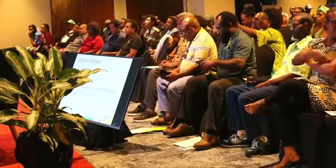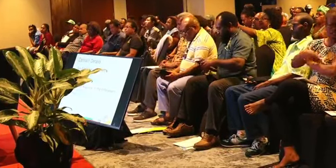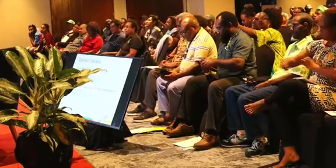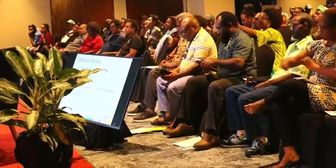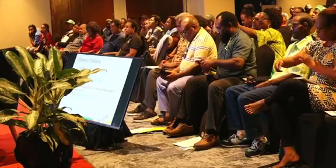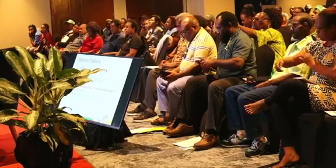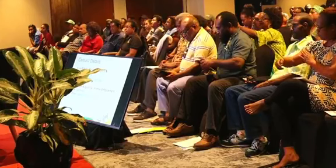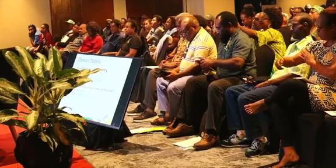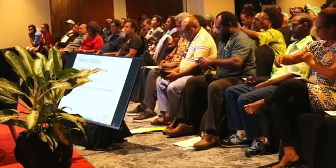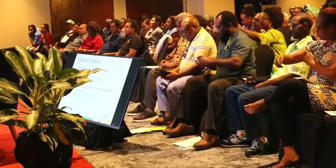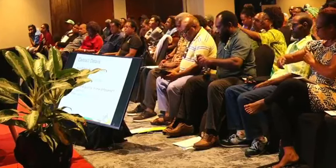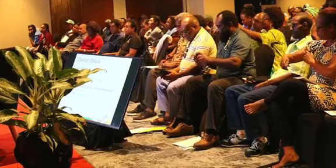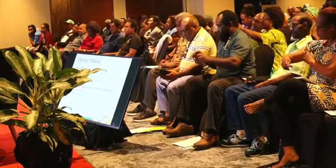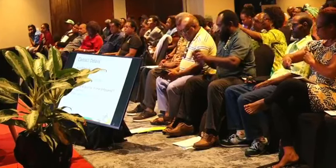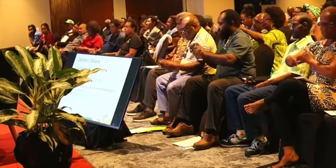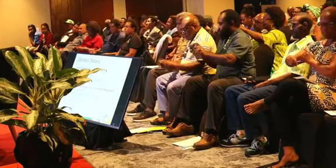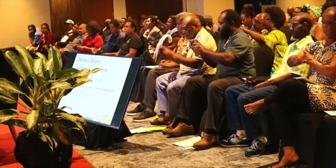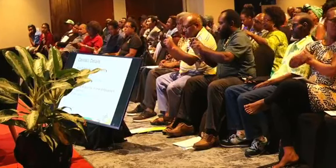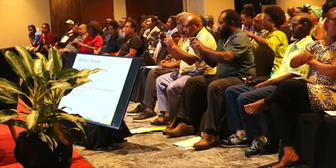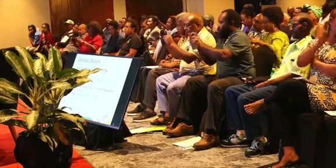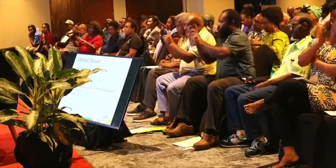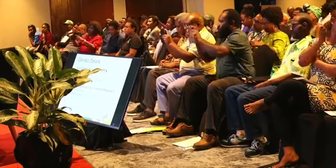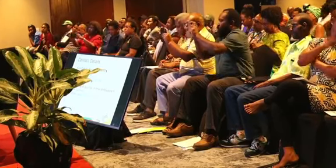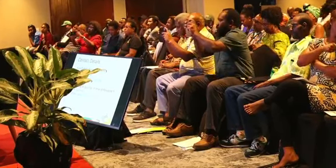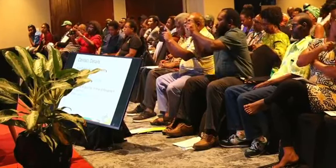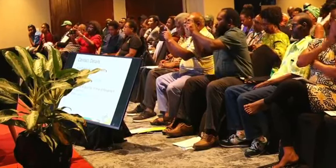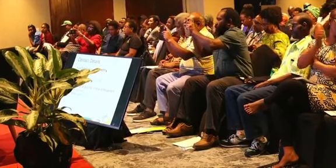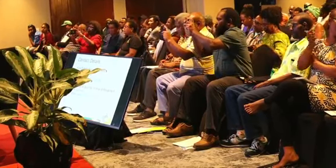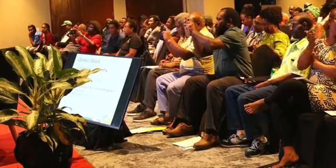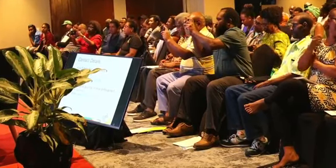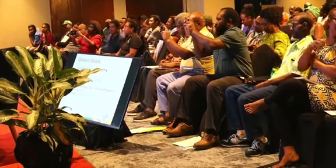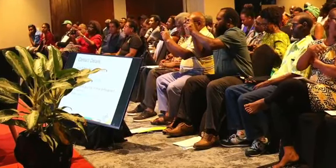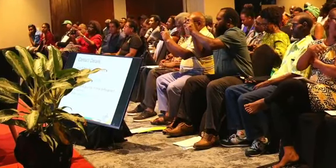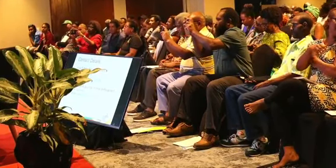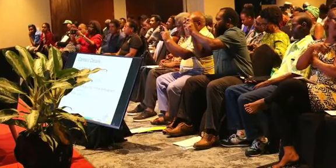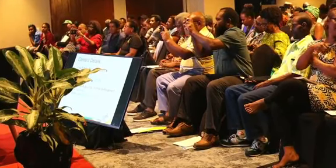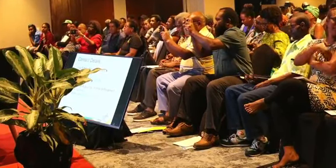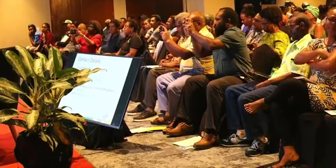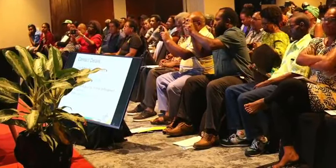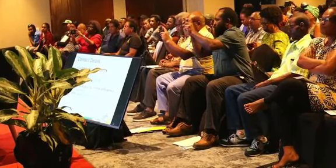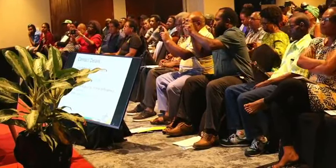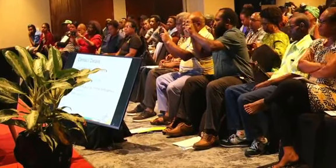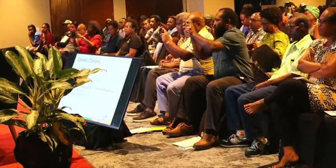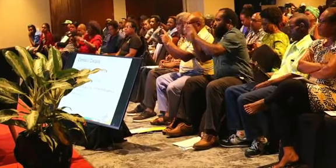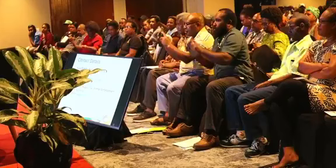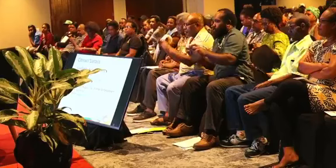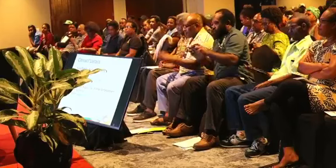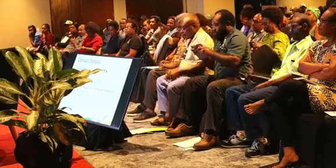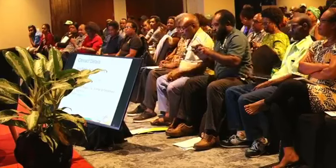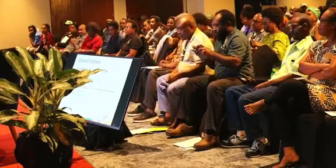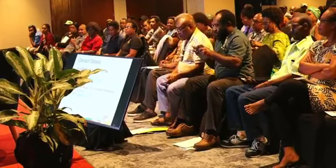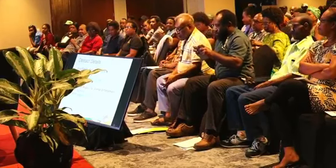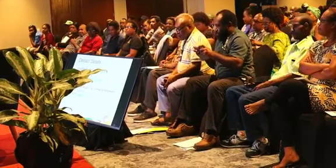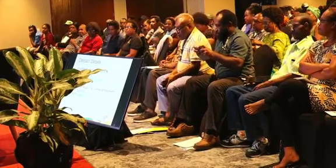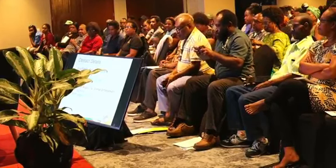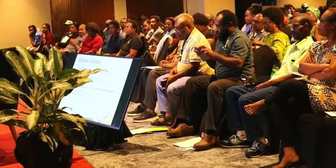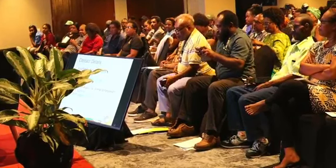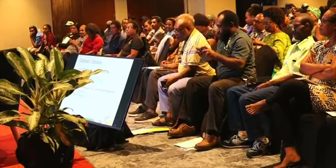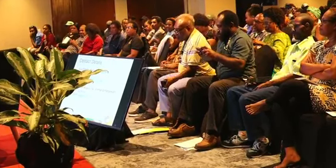Thank you very much and wish you all a pleasant afternoon. If there's no more questions.